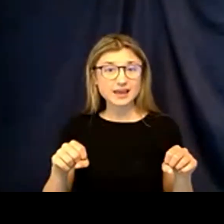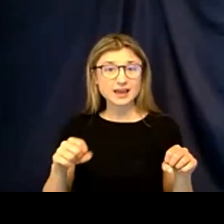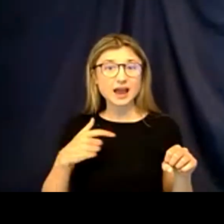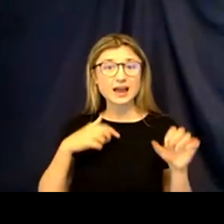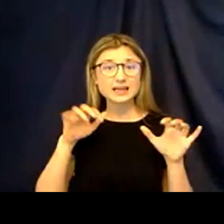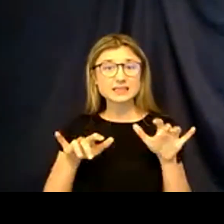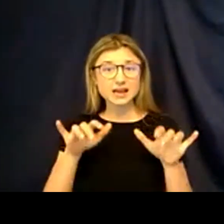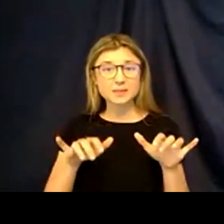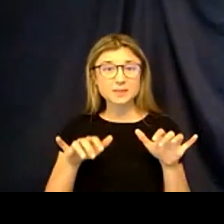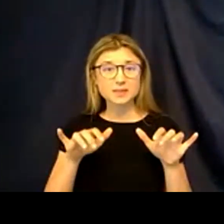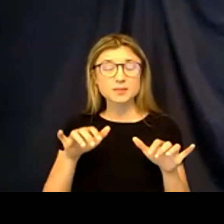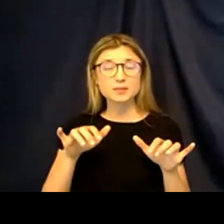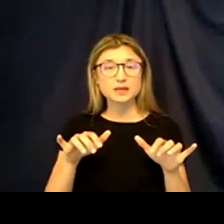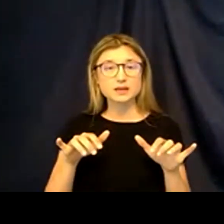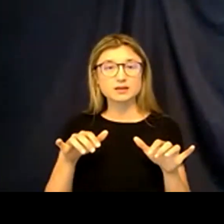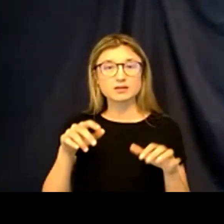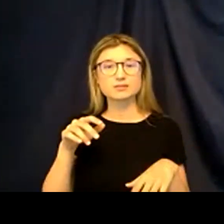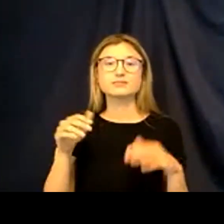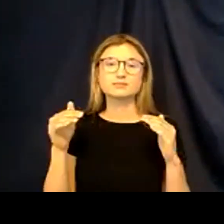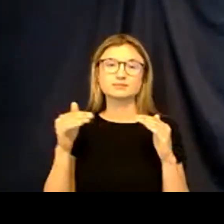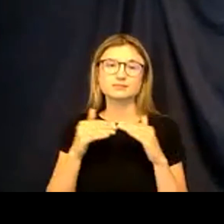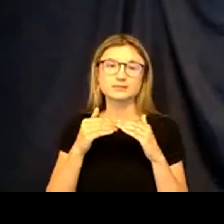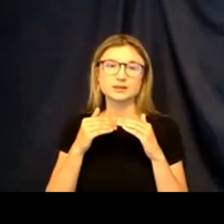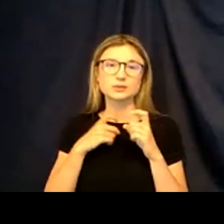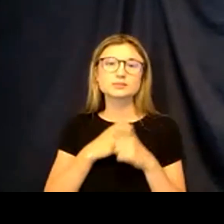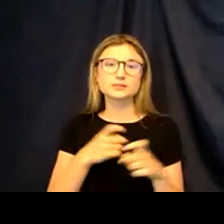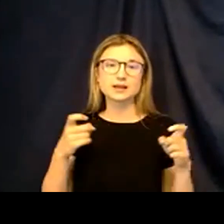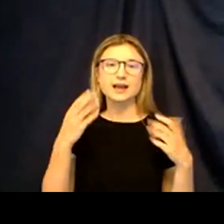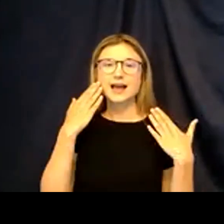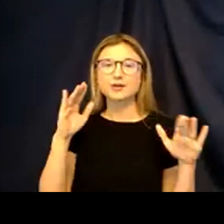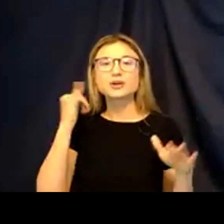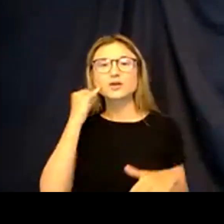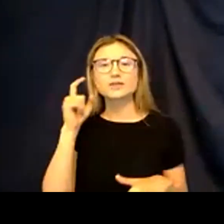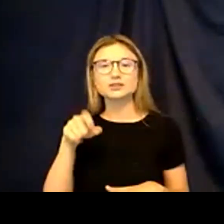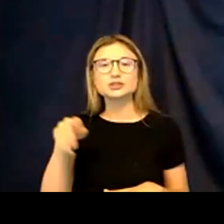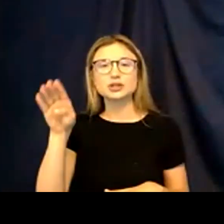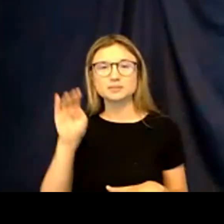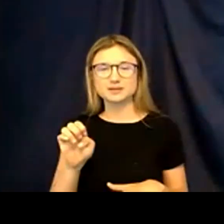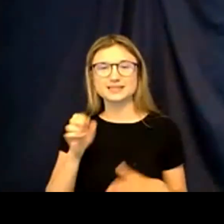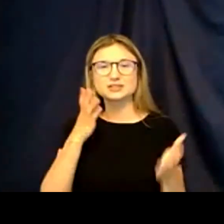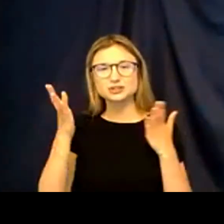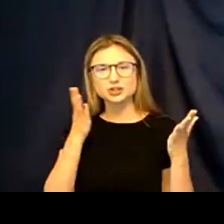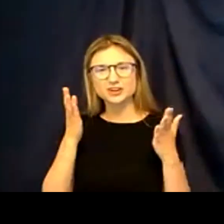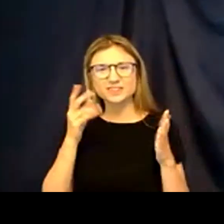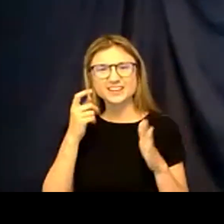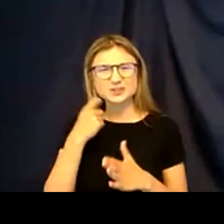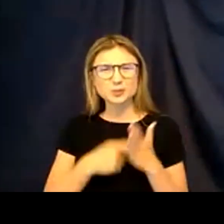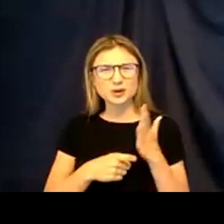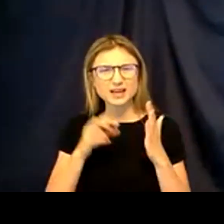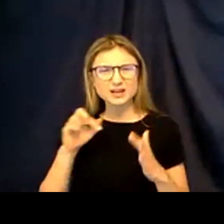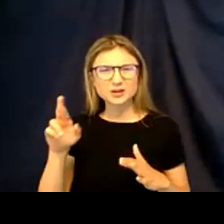be a parity in, and I don't know if it should be service rates or reimbursement rates. So y'all can tell me which would be